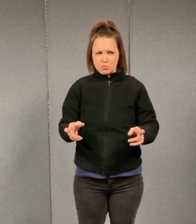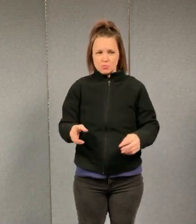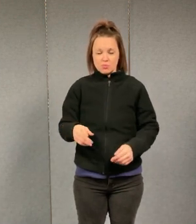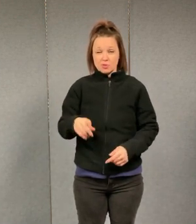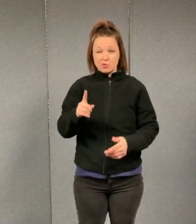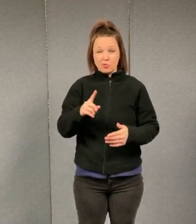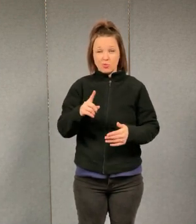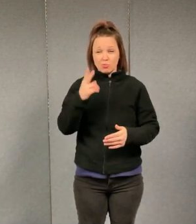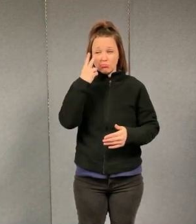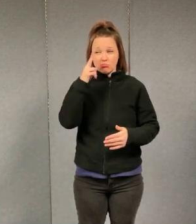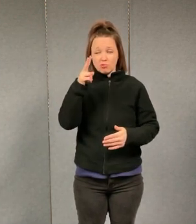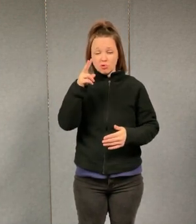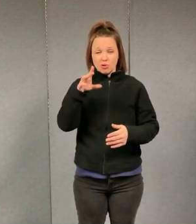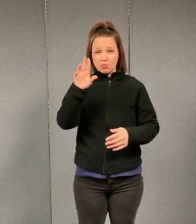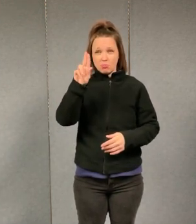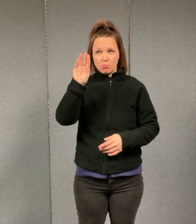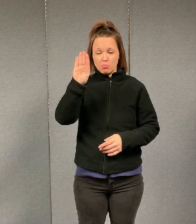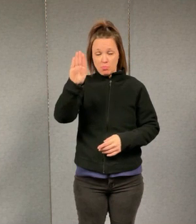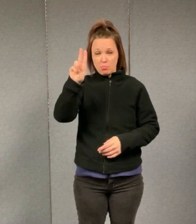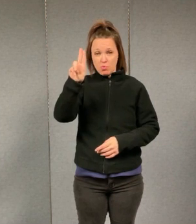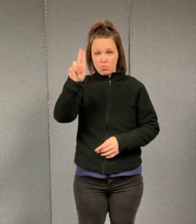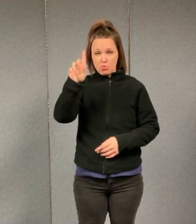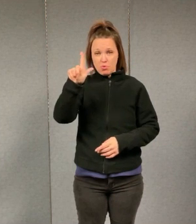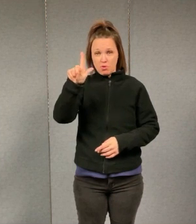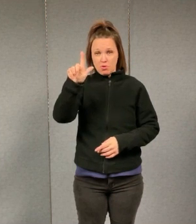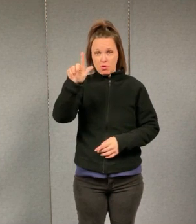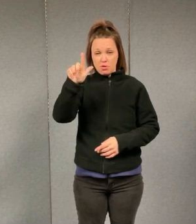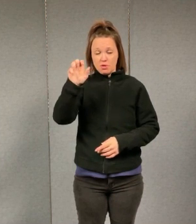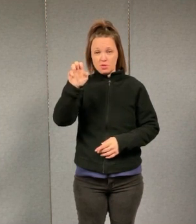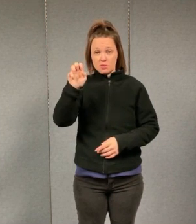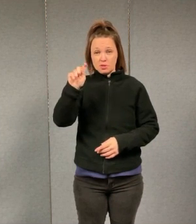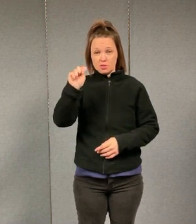guess they are remodeling or something on the second floor. See you tomorrow.